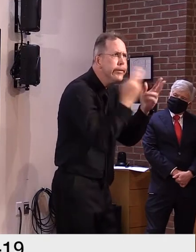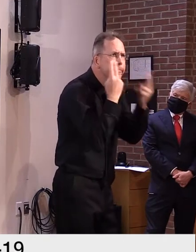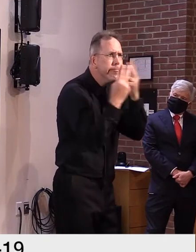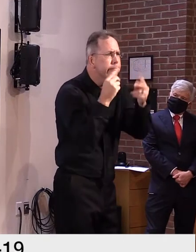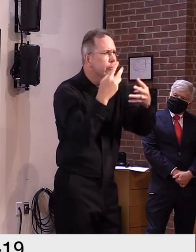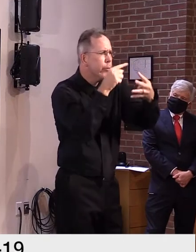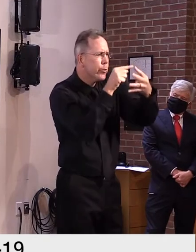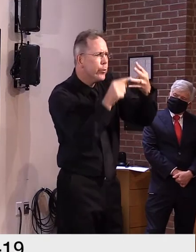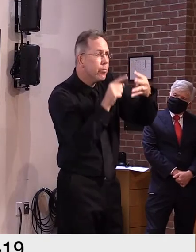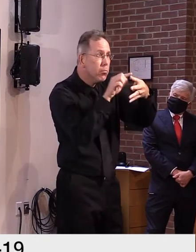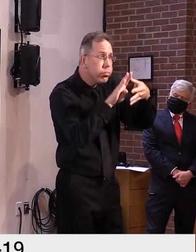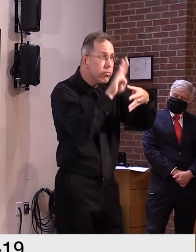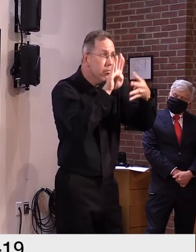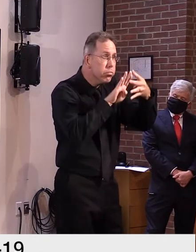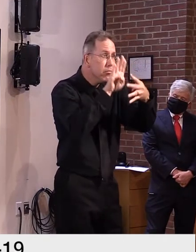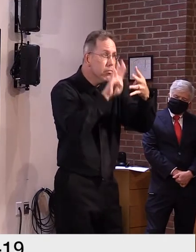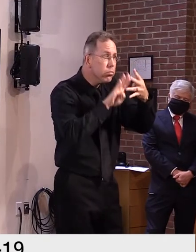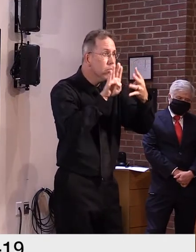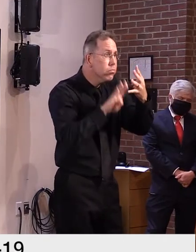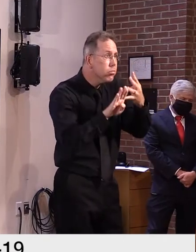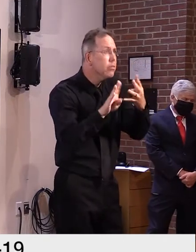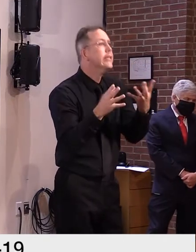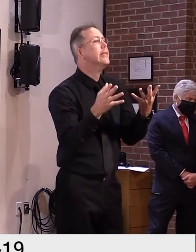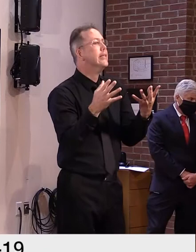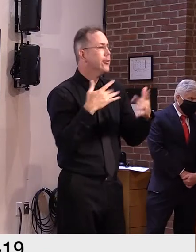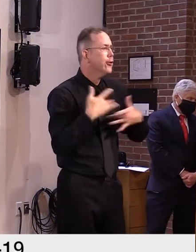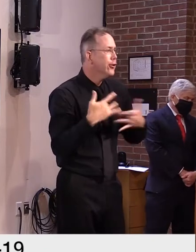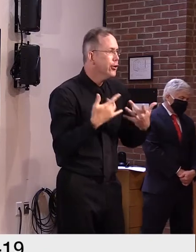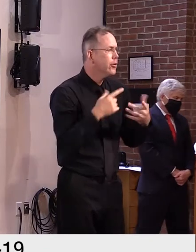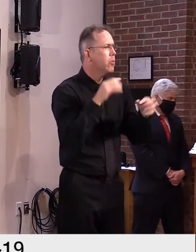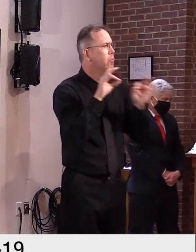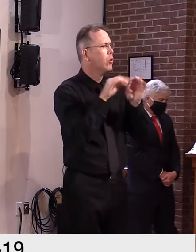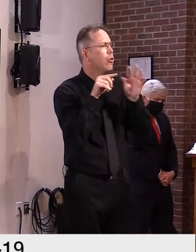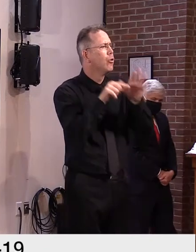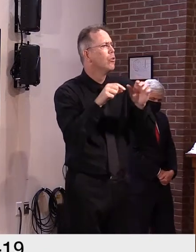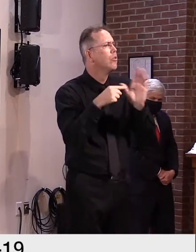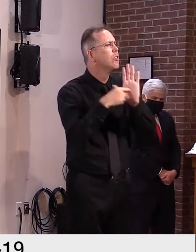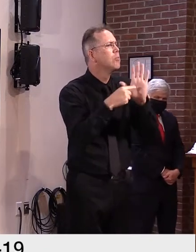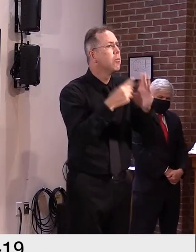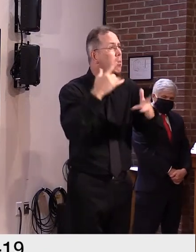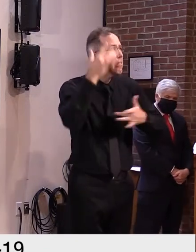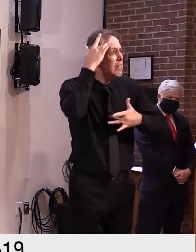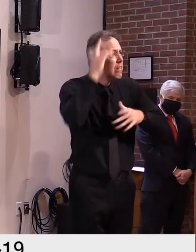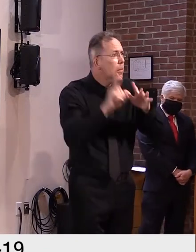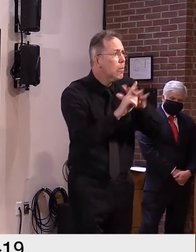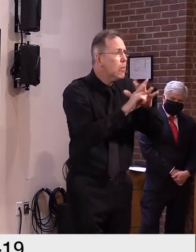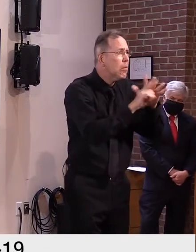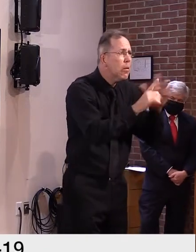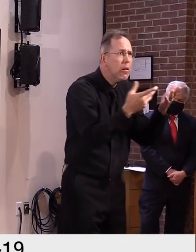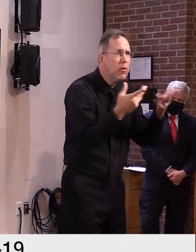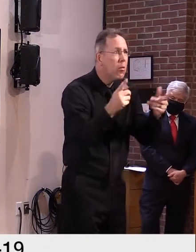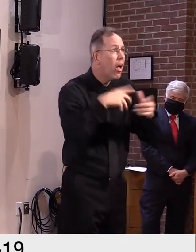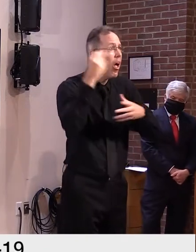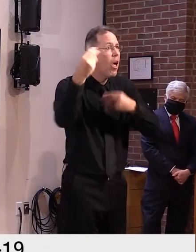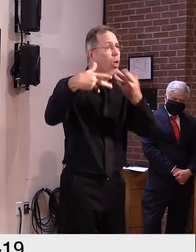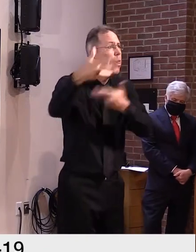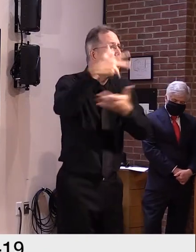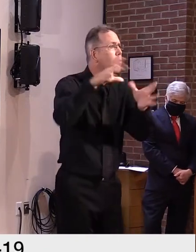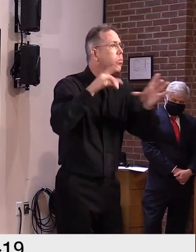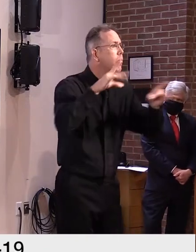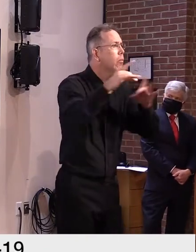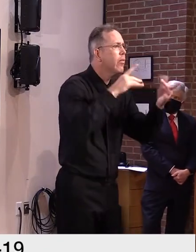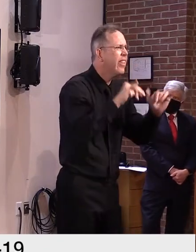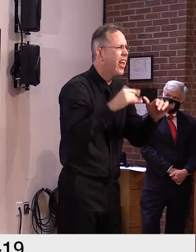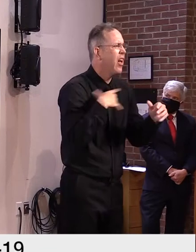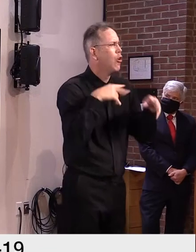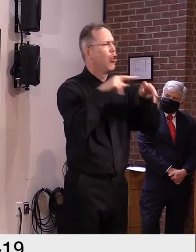with the syndromic surveillance, the symptoms that people are having out in the community. We look at all of those things